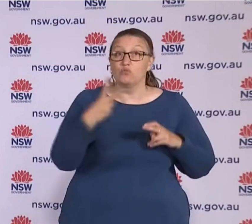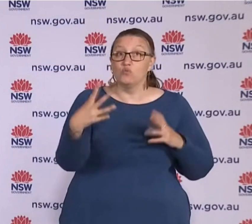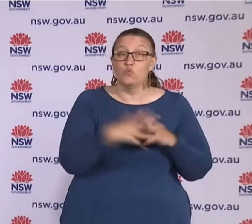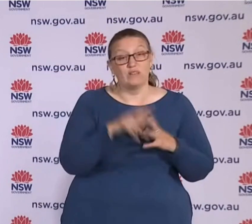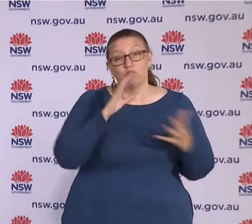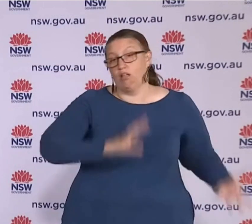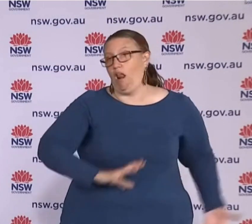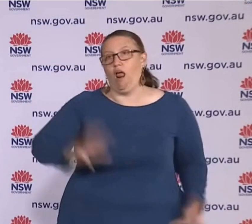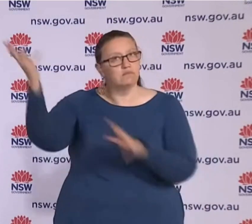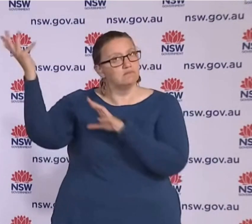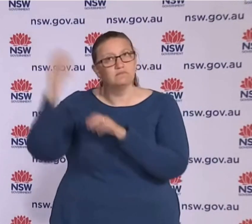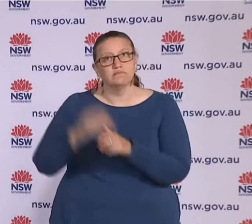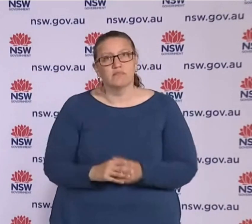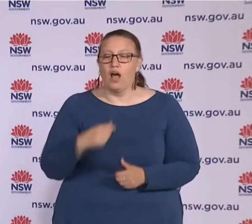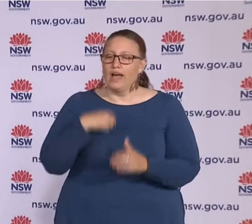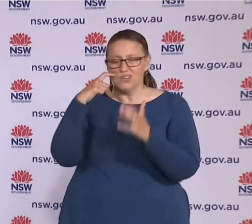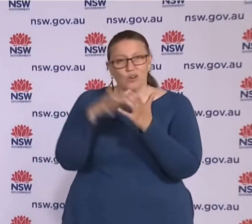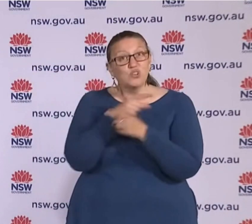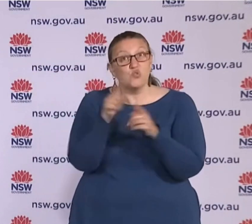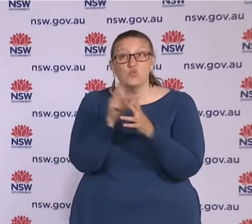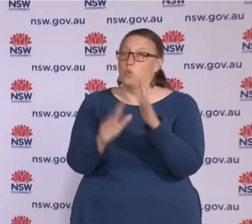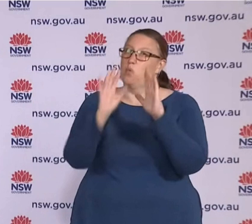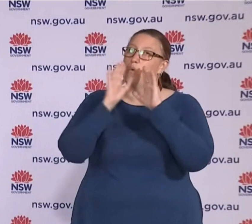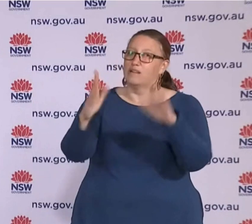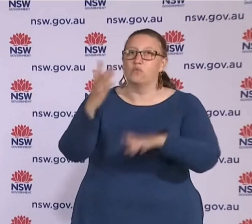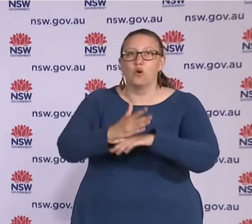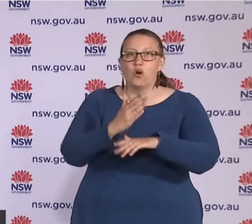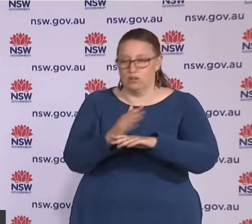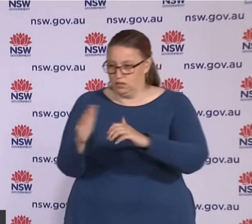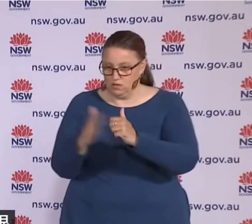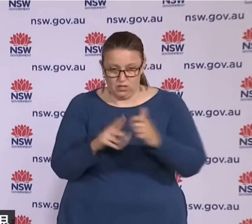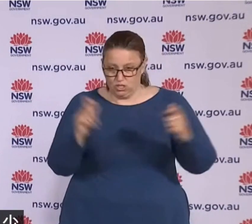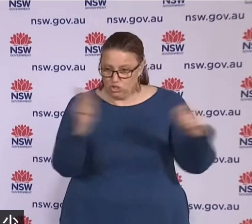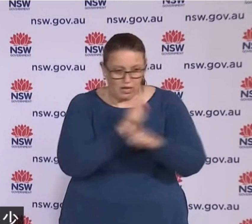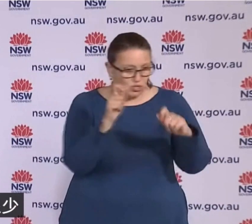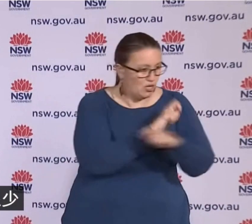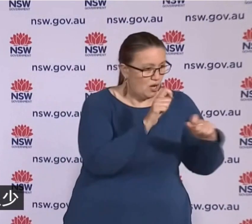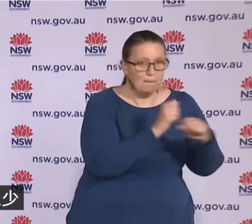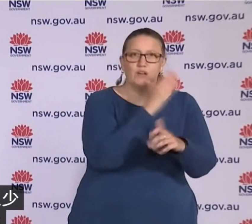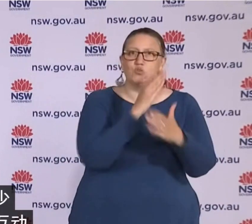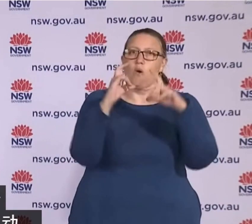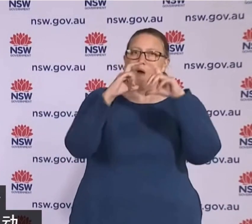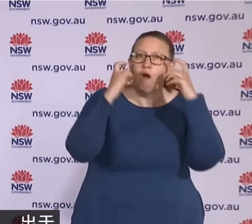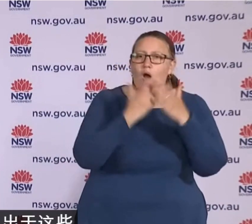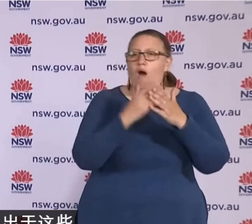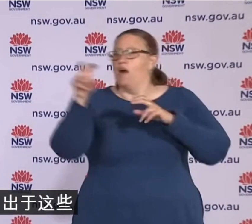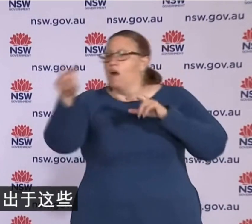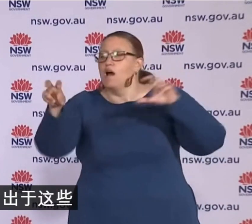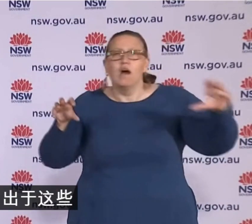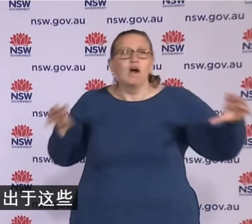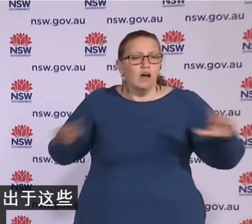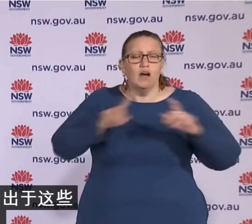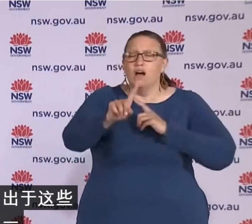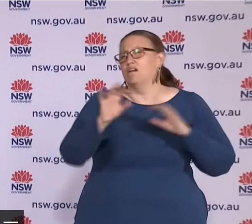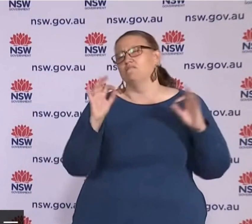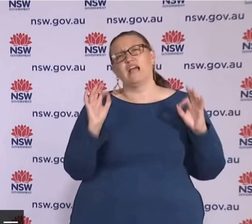done enormous amounts of work to keep their workers safe and their worksite safe, and obviously very little public-facing interaction. And for those